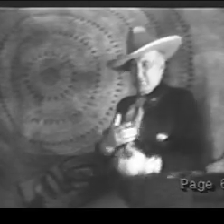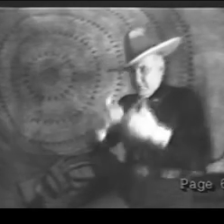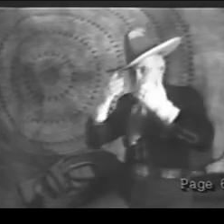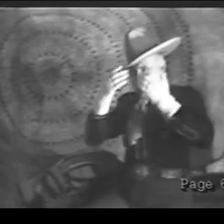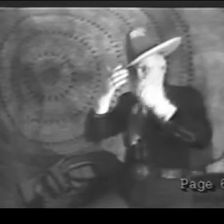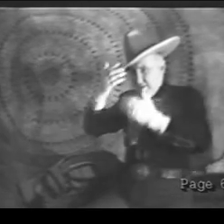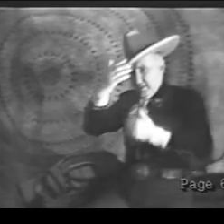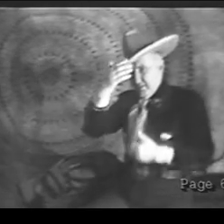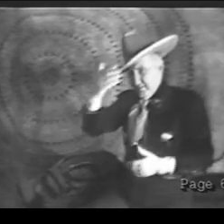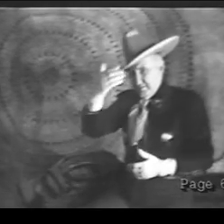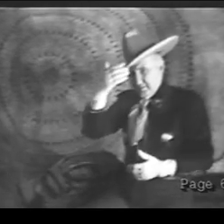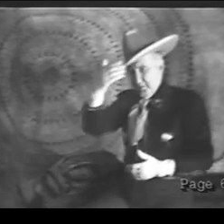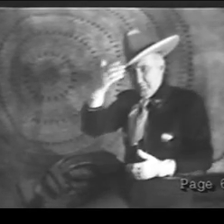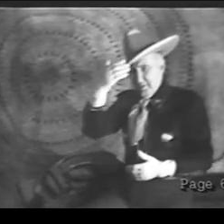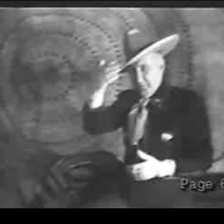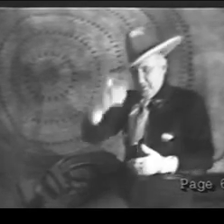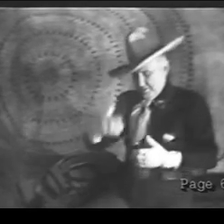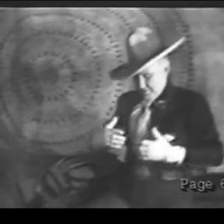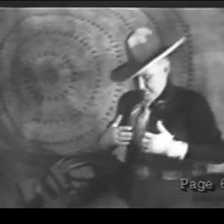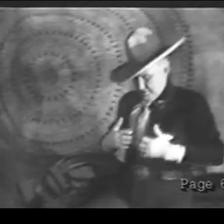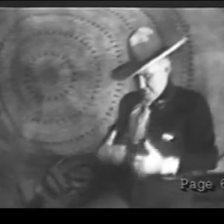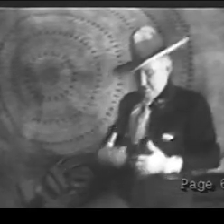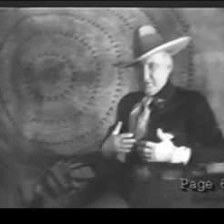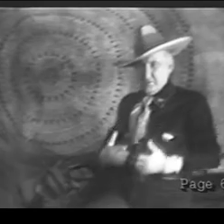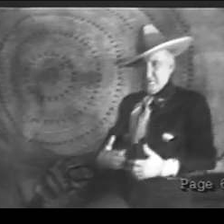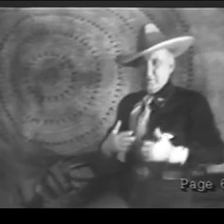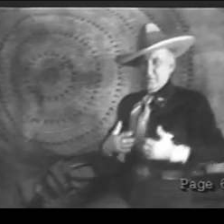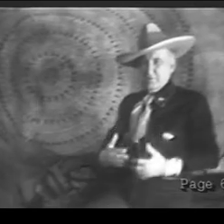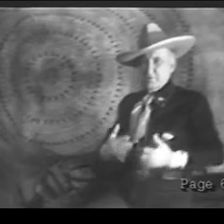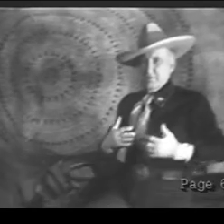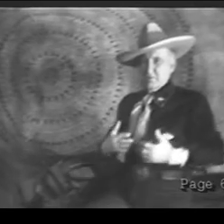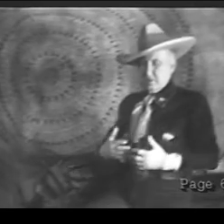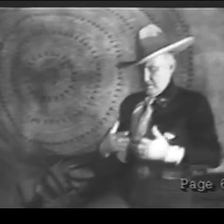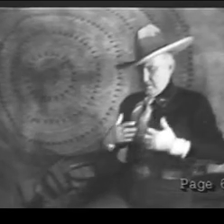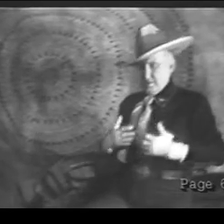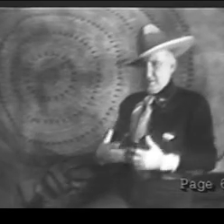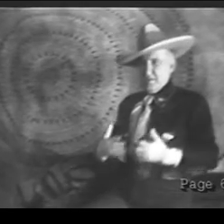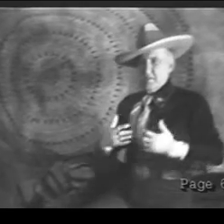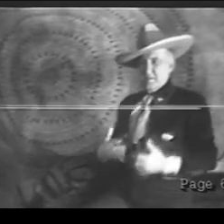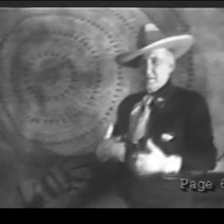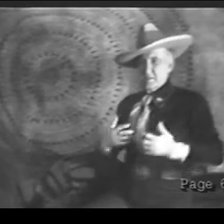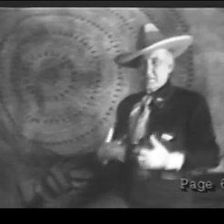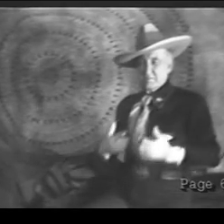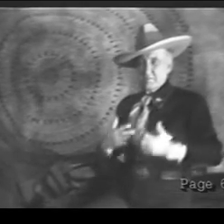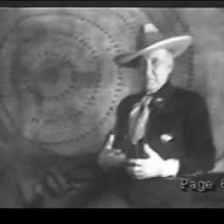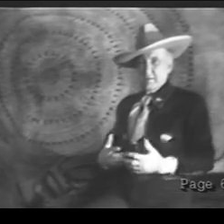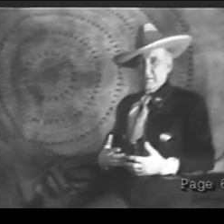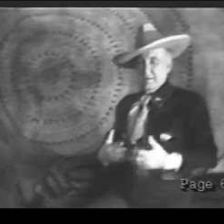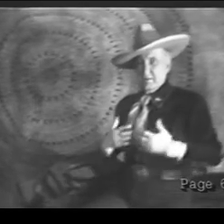If he's got a headache, it might be that way. Or if he's sick to his stomach, or if he's very sick, they'll say he has sickness. And out